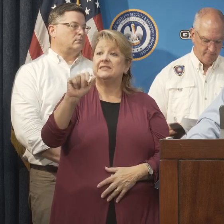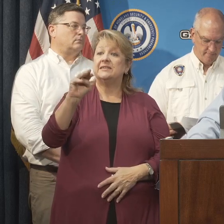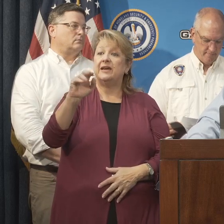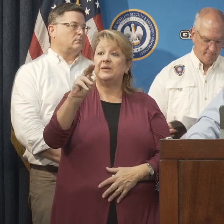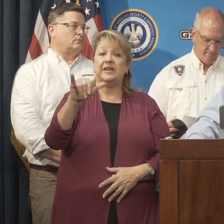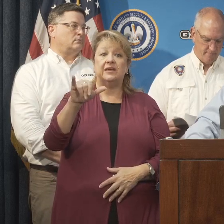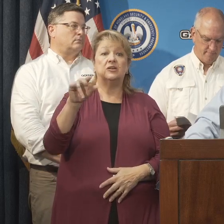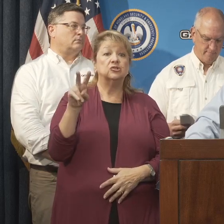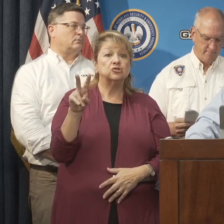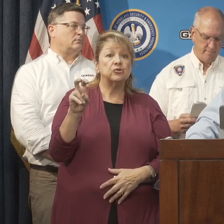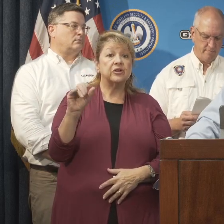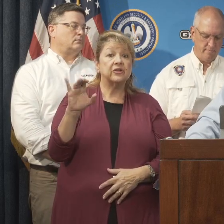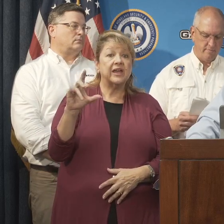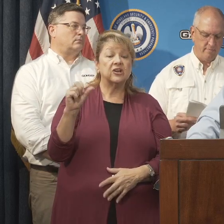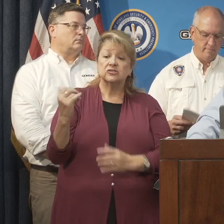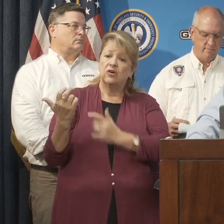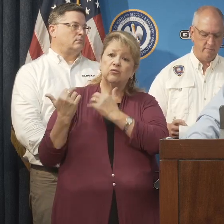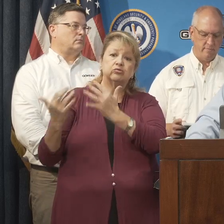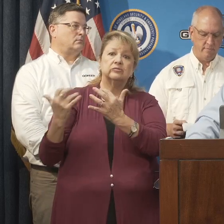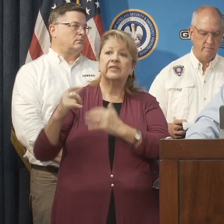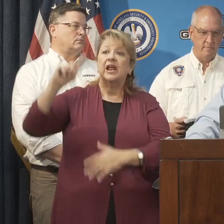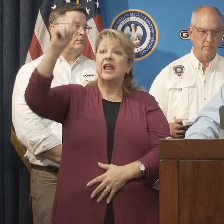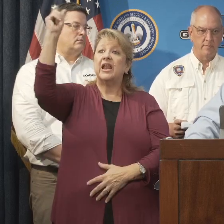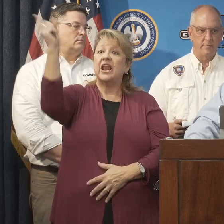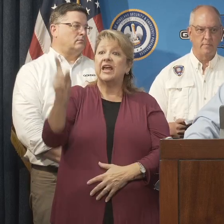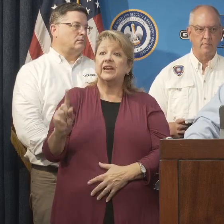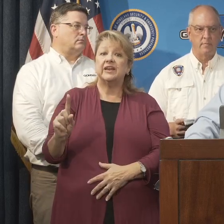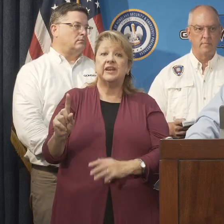acres, almost instantly, that was a lightning strike